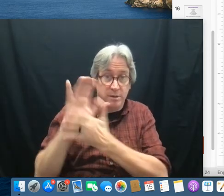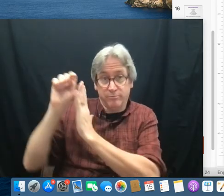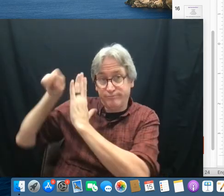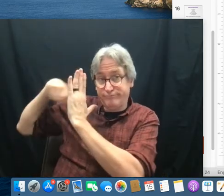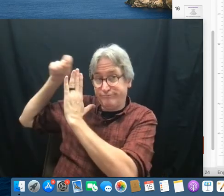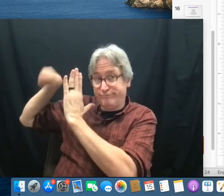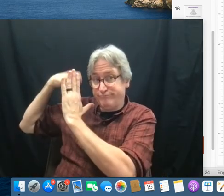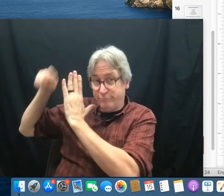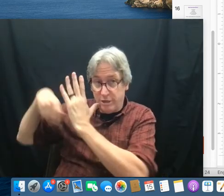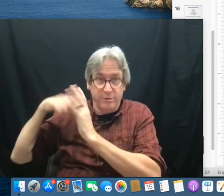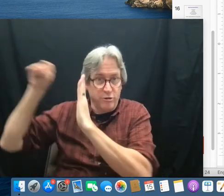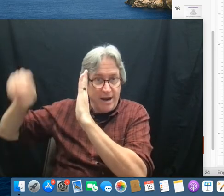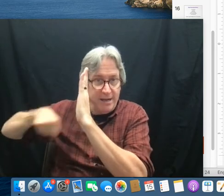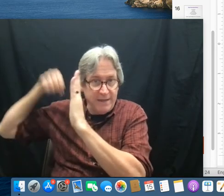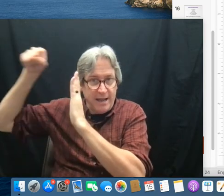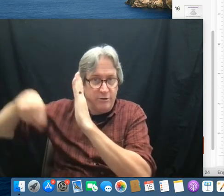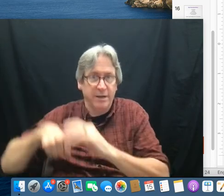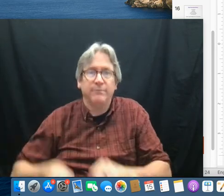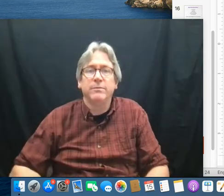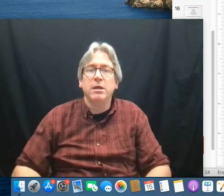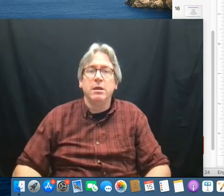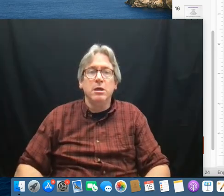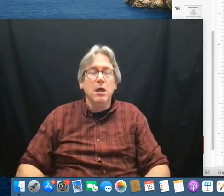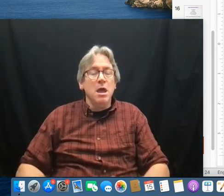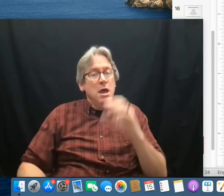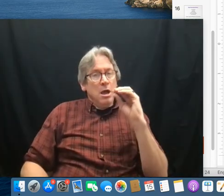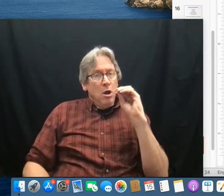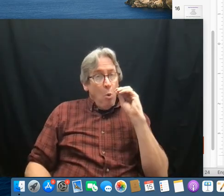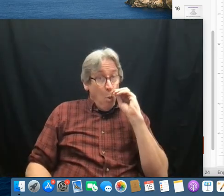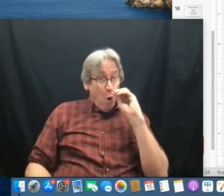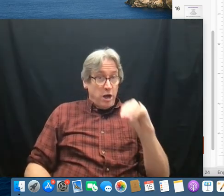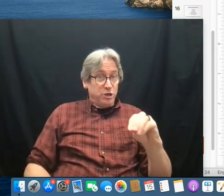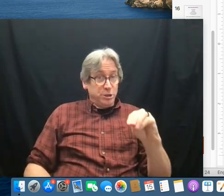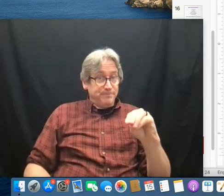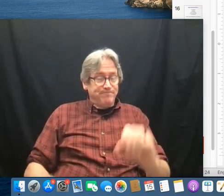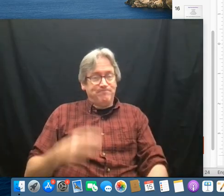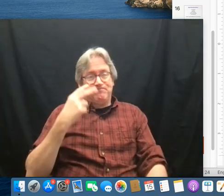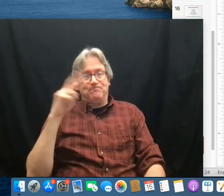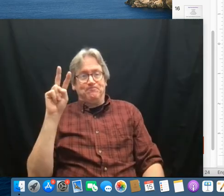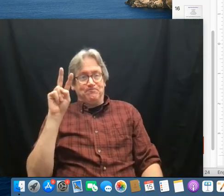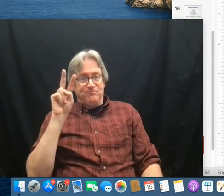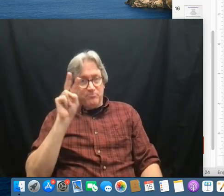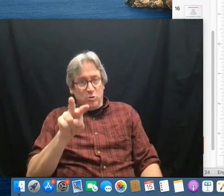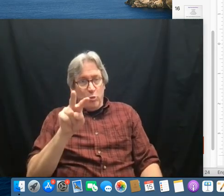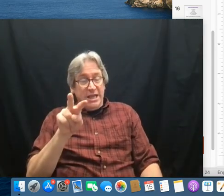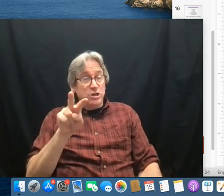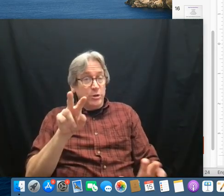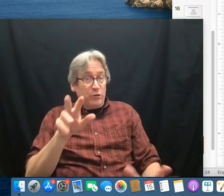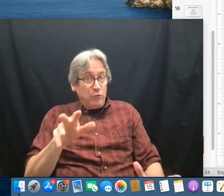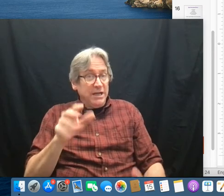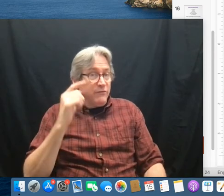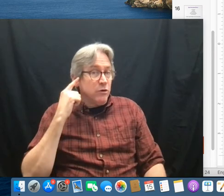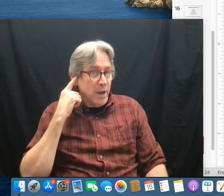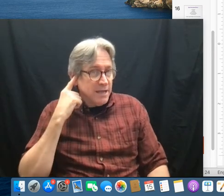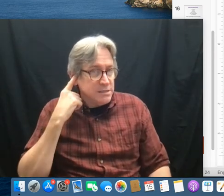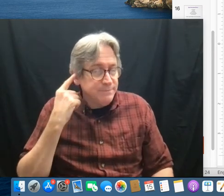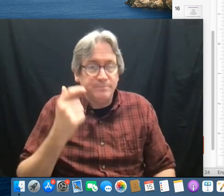up. Dictionary. Sometimes you'll see it with a D. I tend to do it with a thumb. Dictionary.